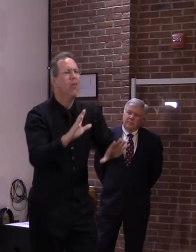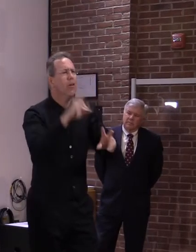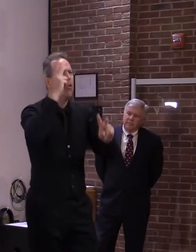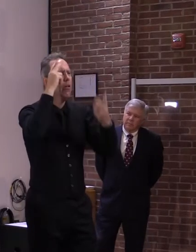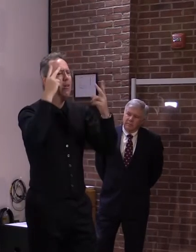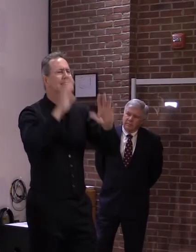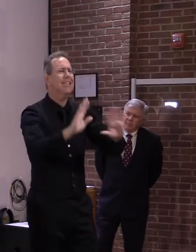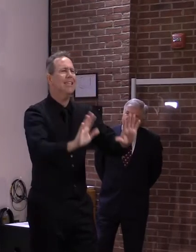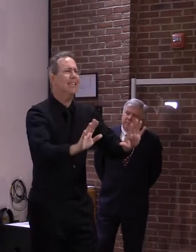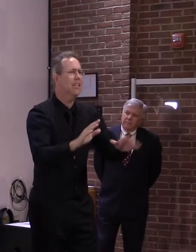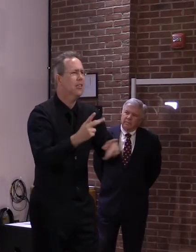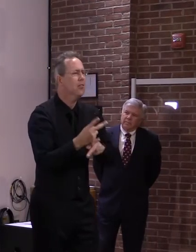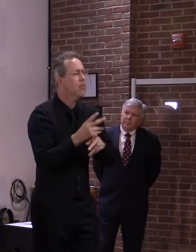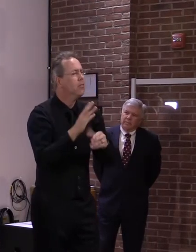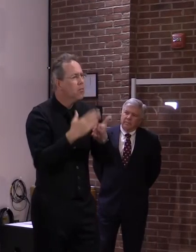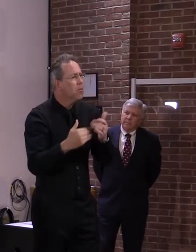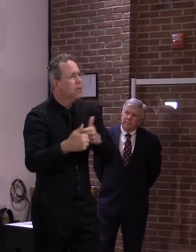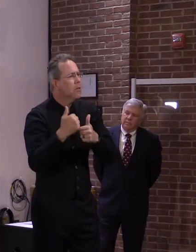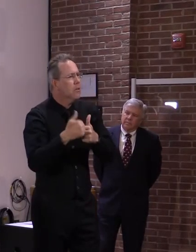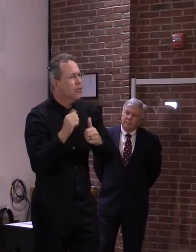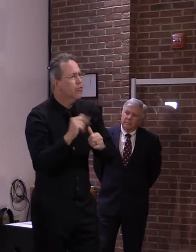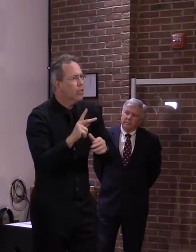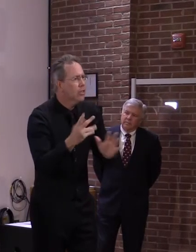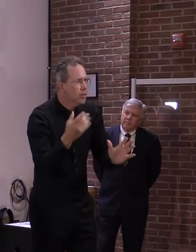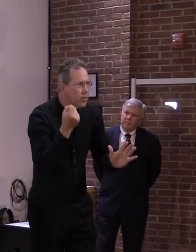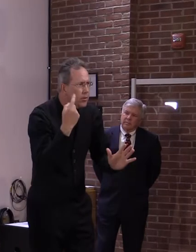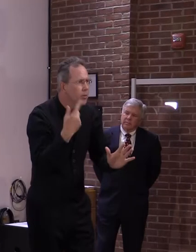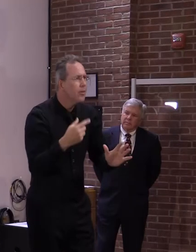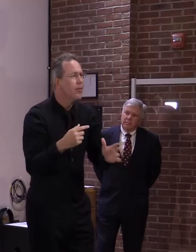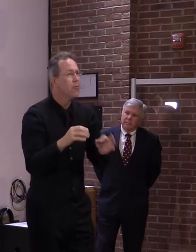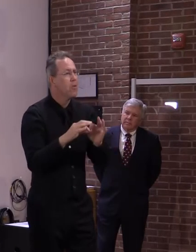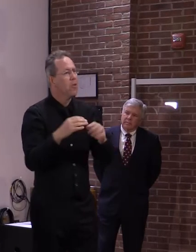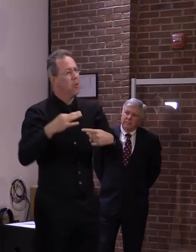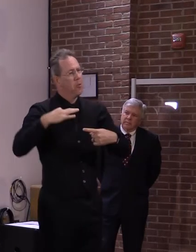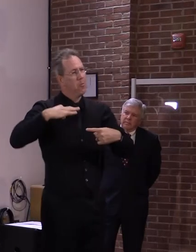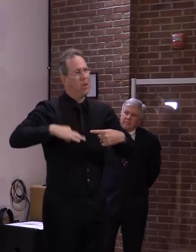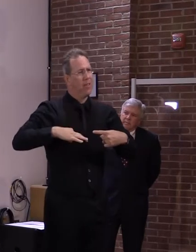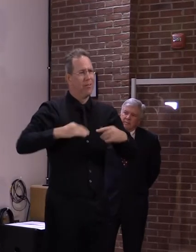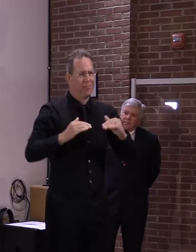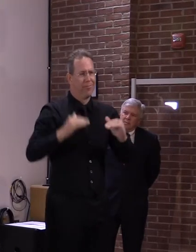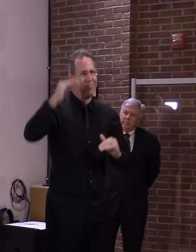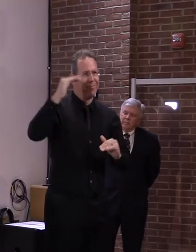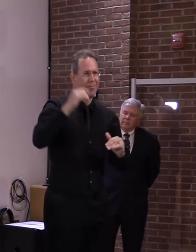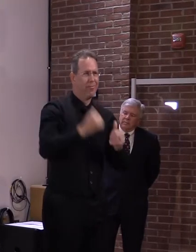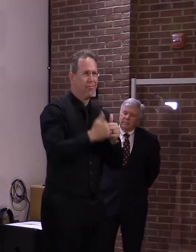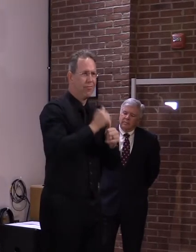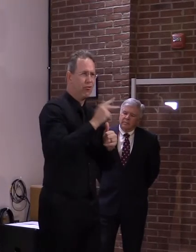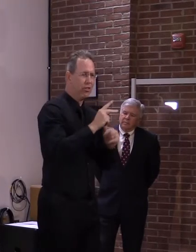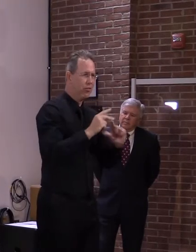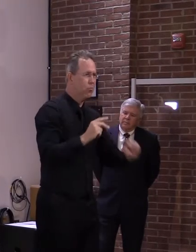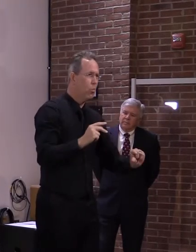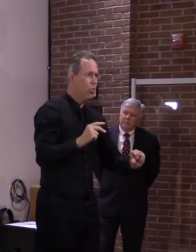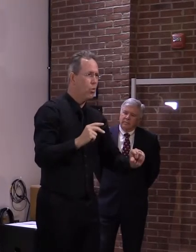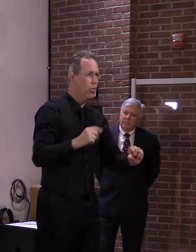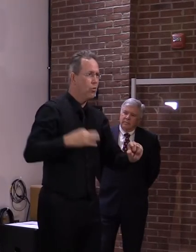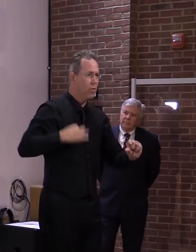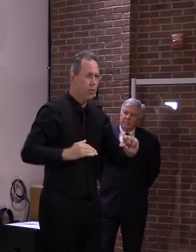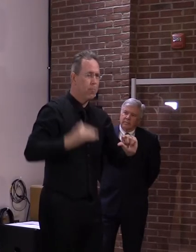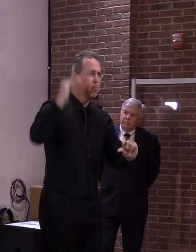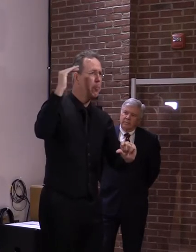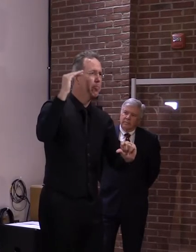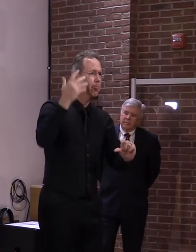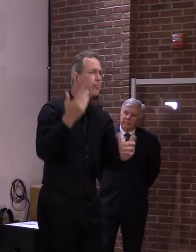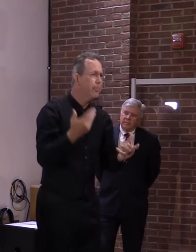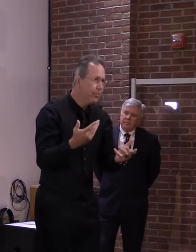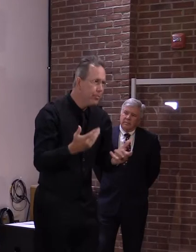far outweighs that. I do think, you know, members of the public who could access this data in the system just